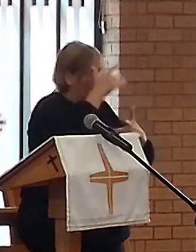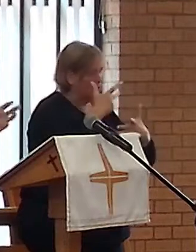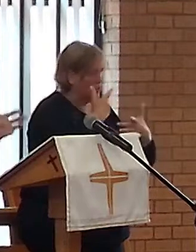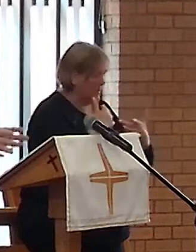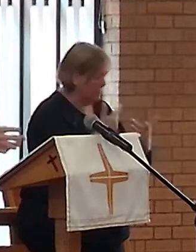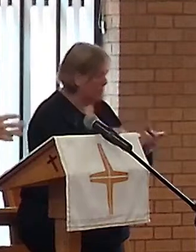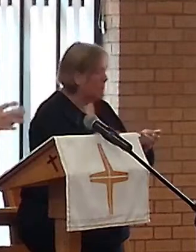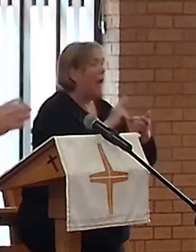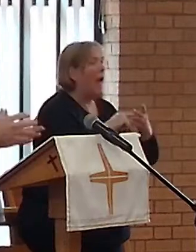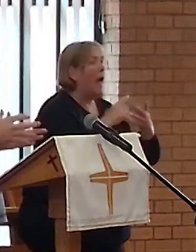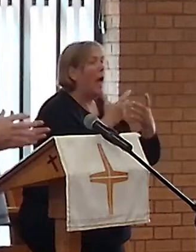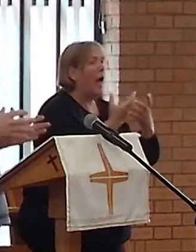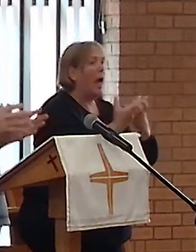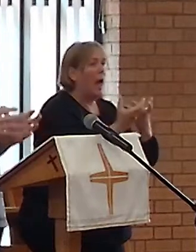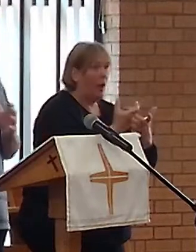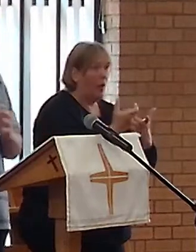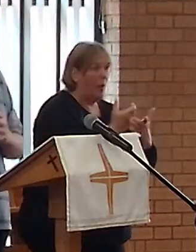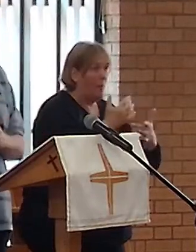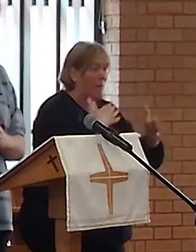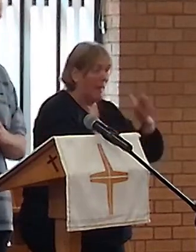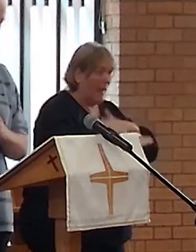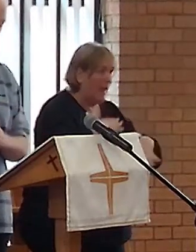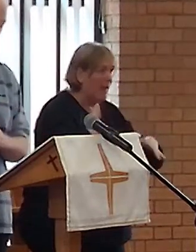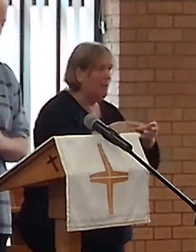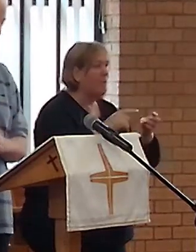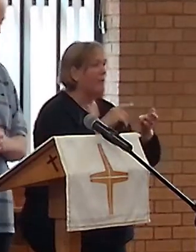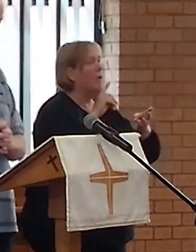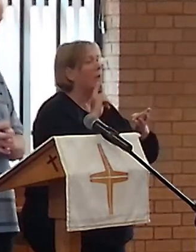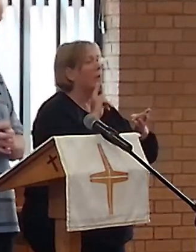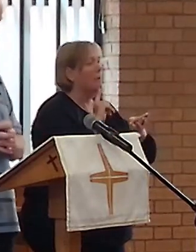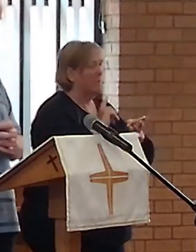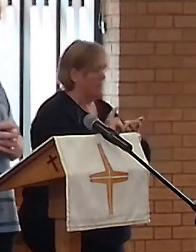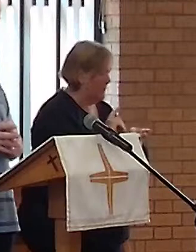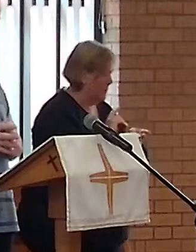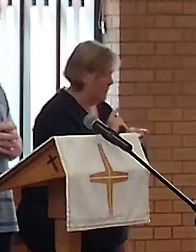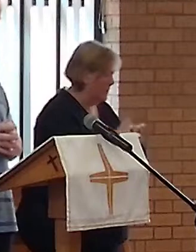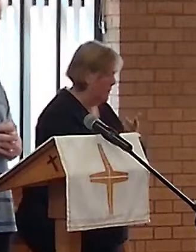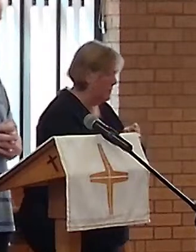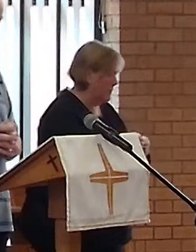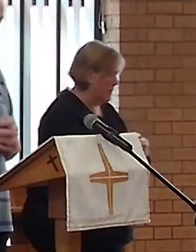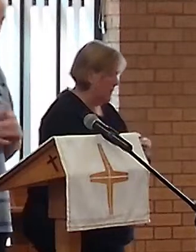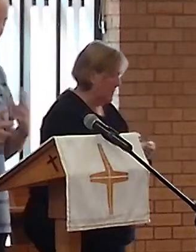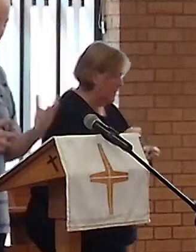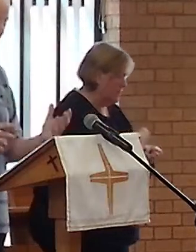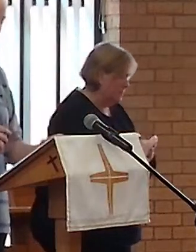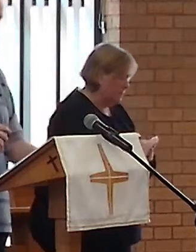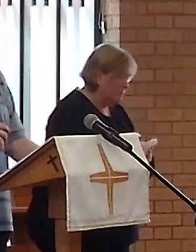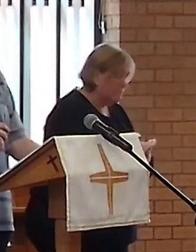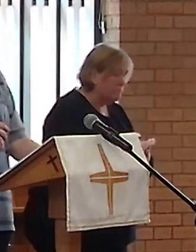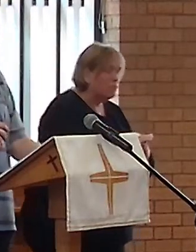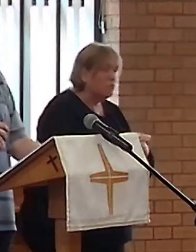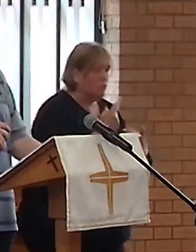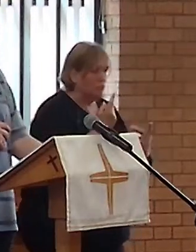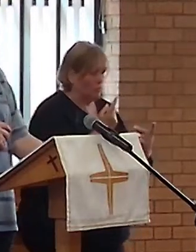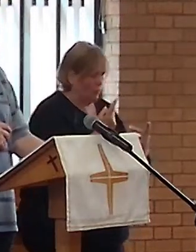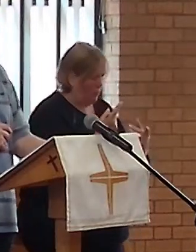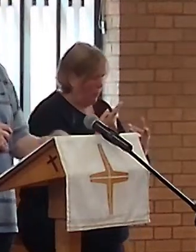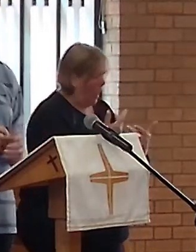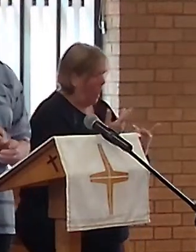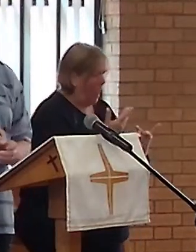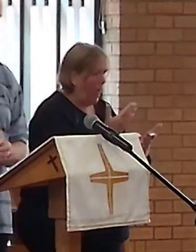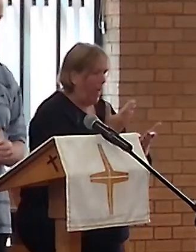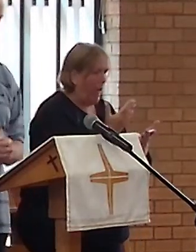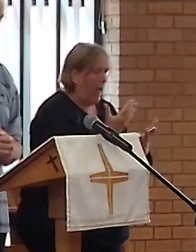They emphasize that being, thought, and action belong together. For what we are governs how we think, and how we